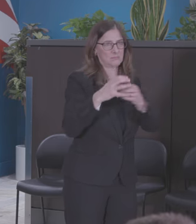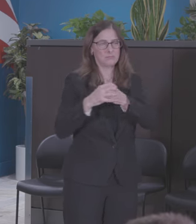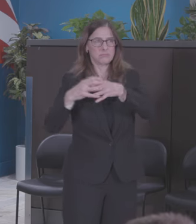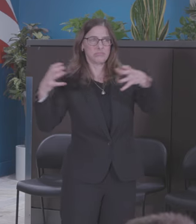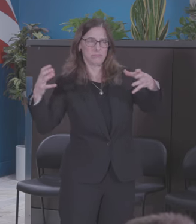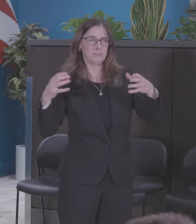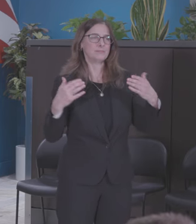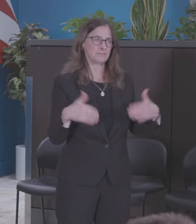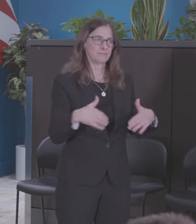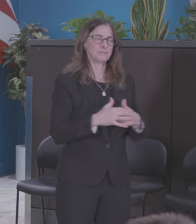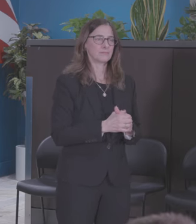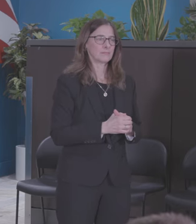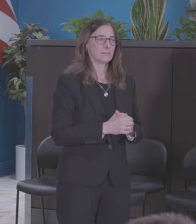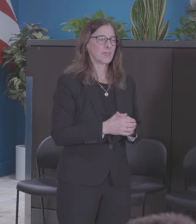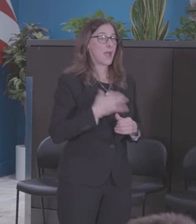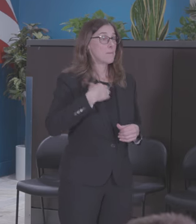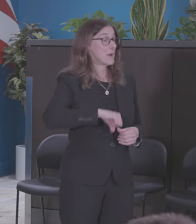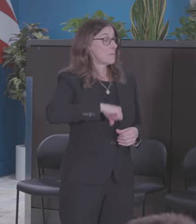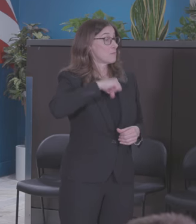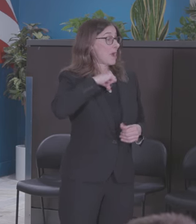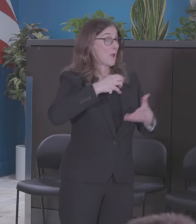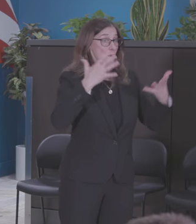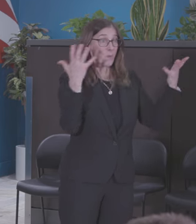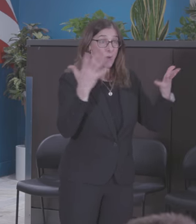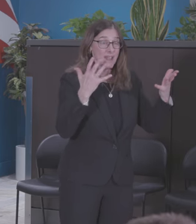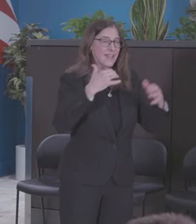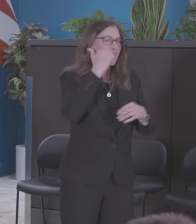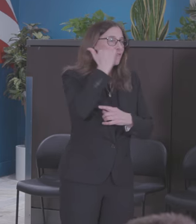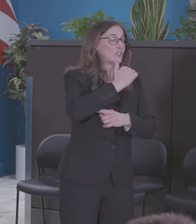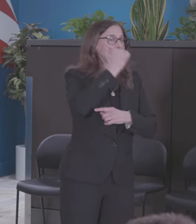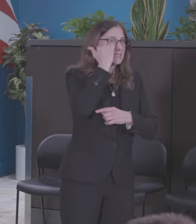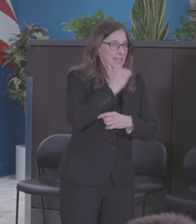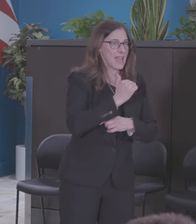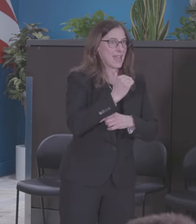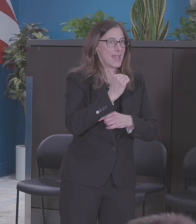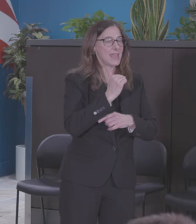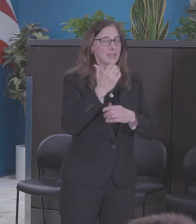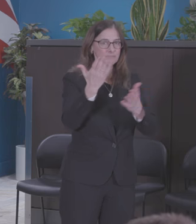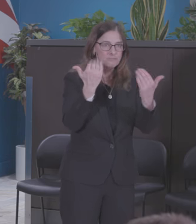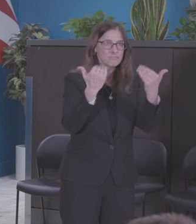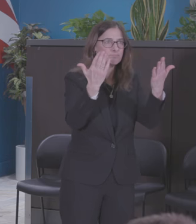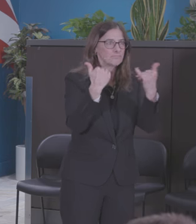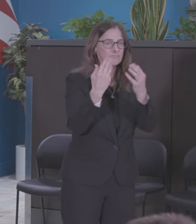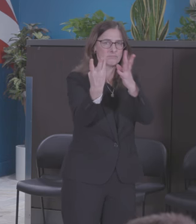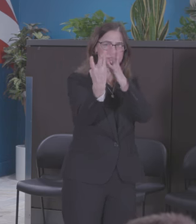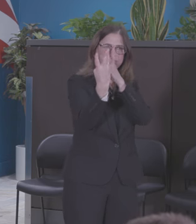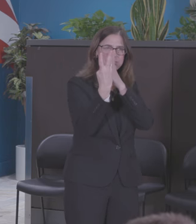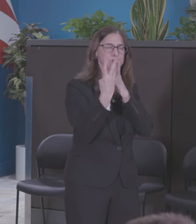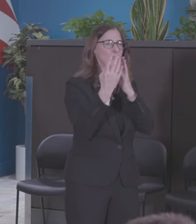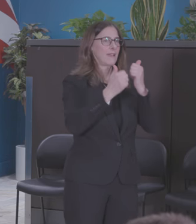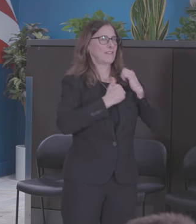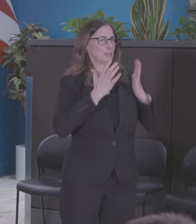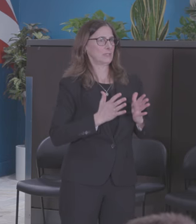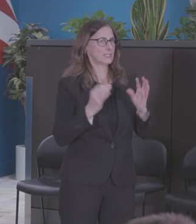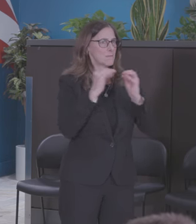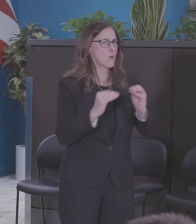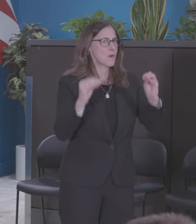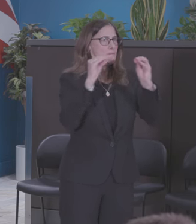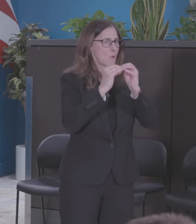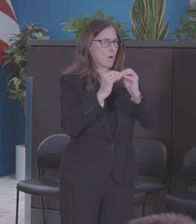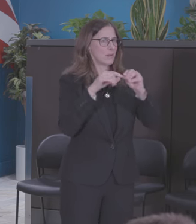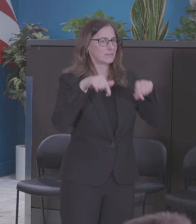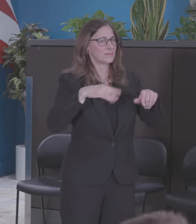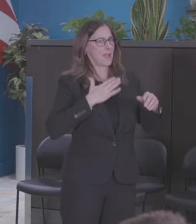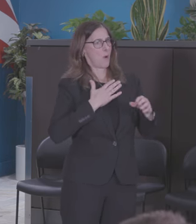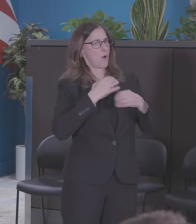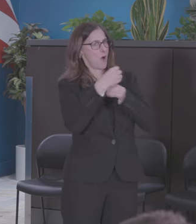And I'm proud that we are engaging more and more veterans each and every single day at our office, at the Executive Office of Veteran Services. But there is still so